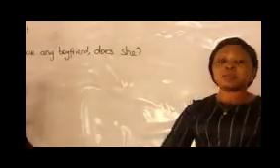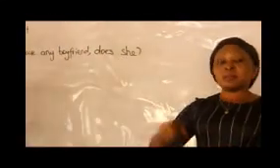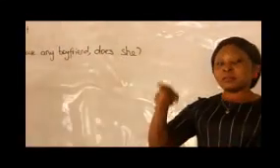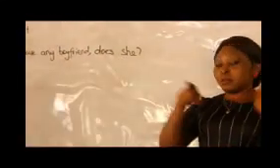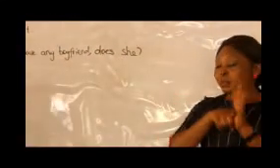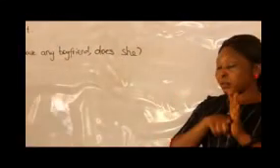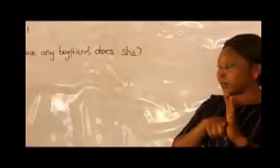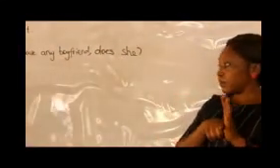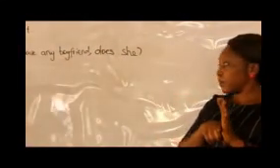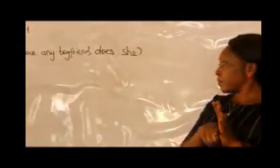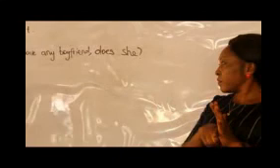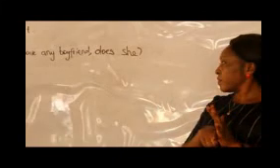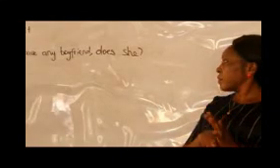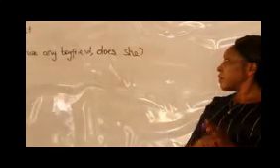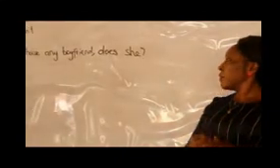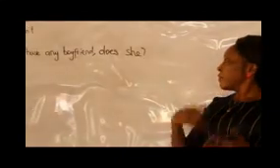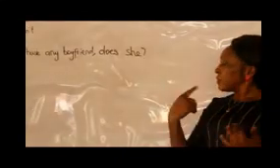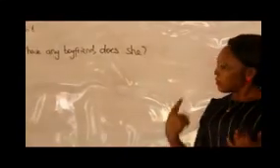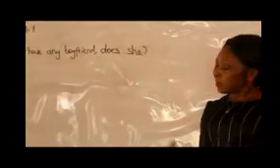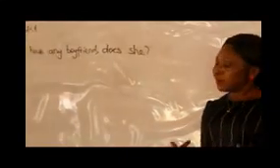she?